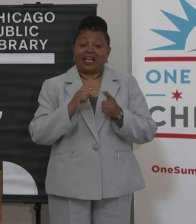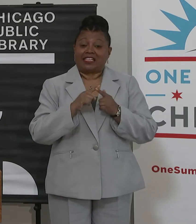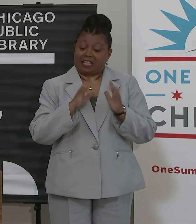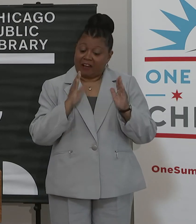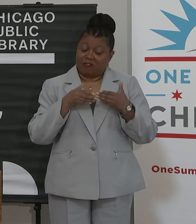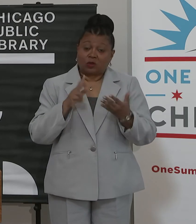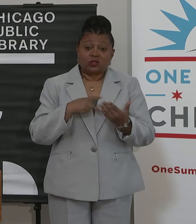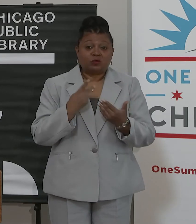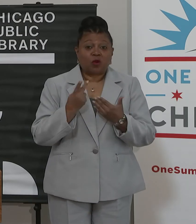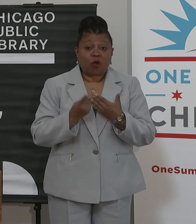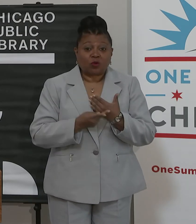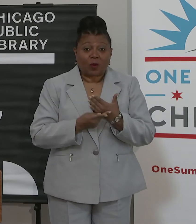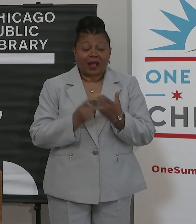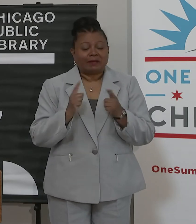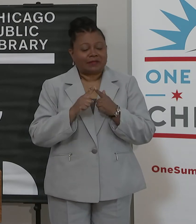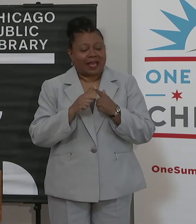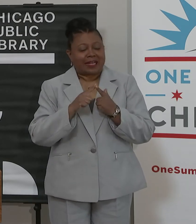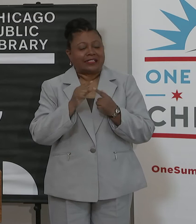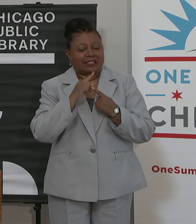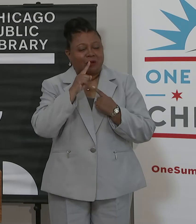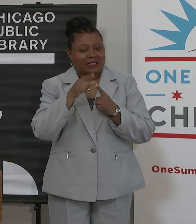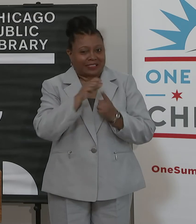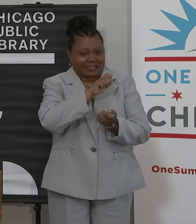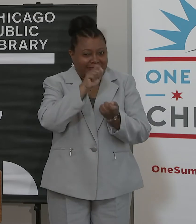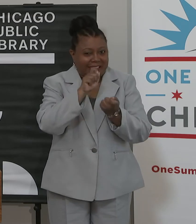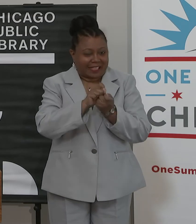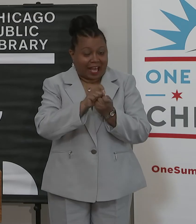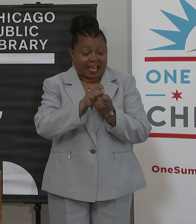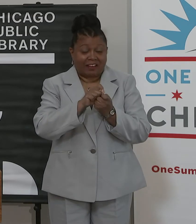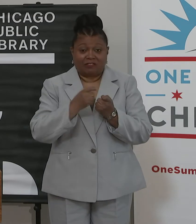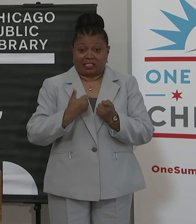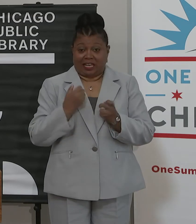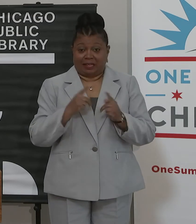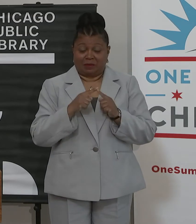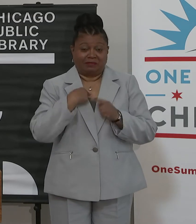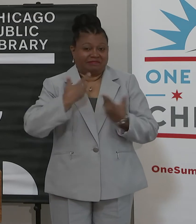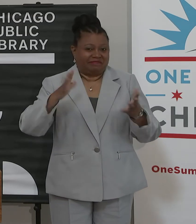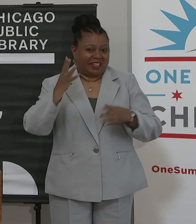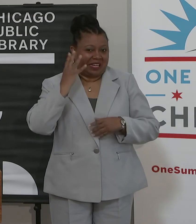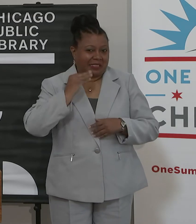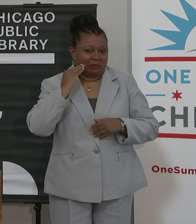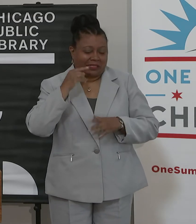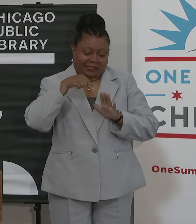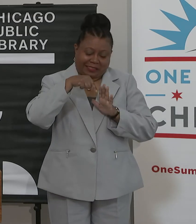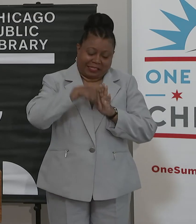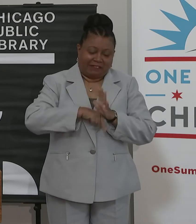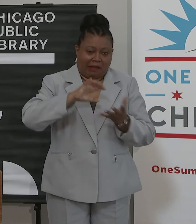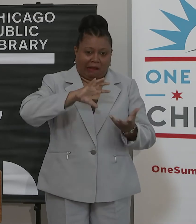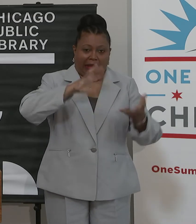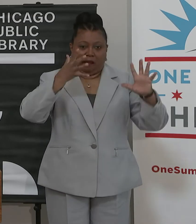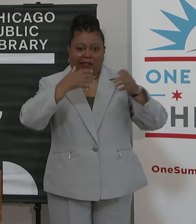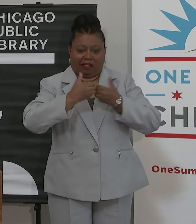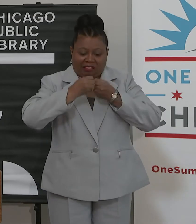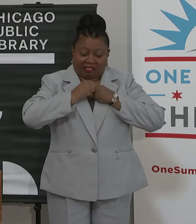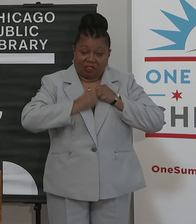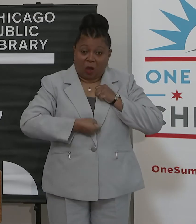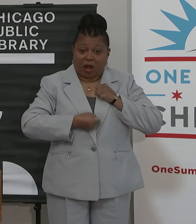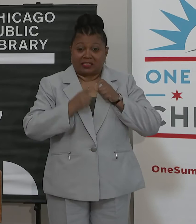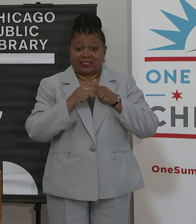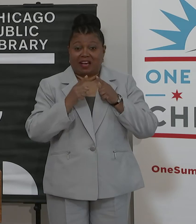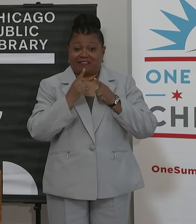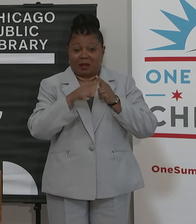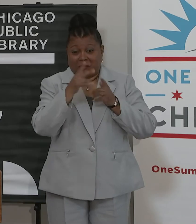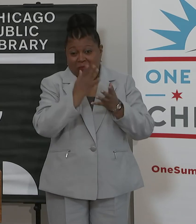service-focused program that is especially designed for young people that have experienced severe disruptions and loss of key markers